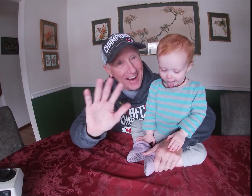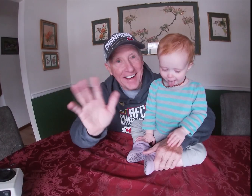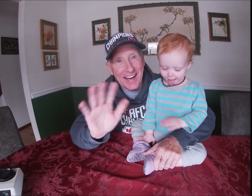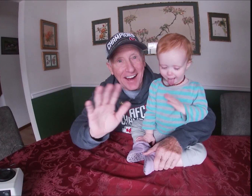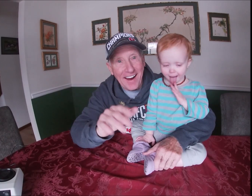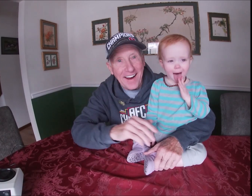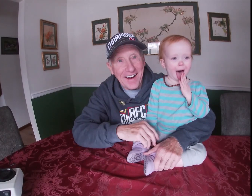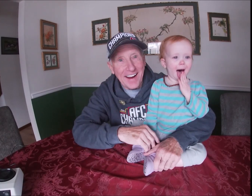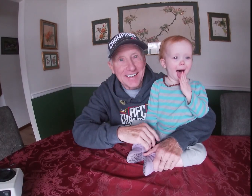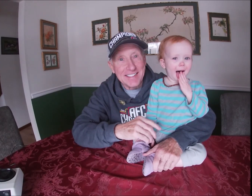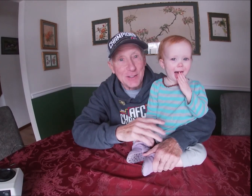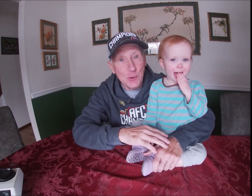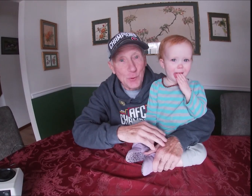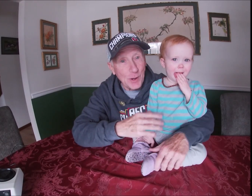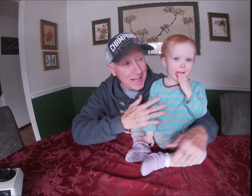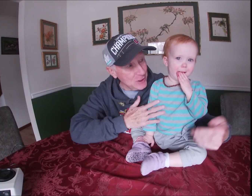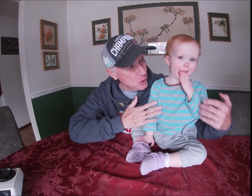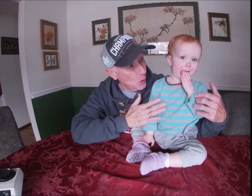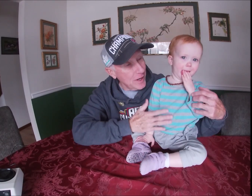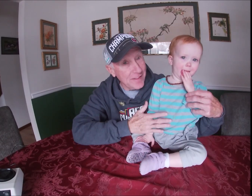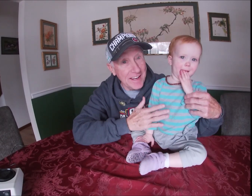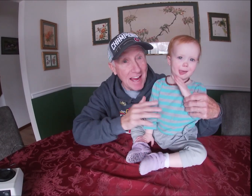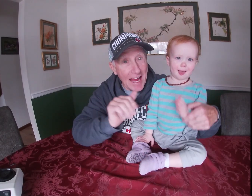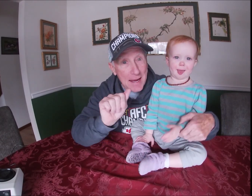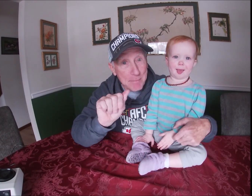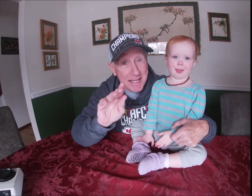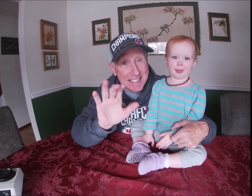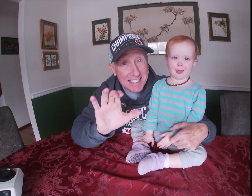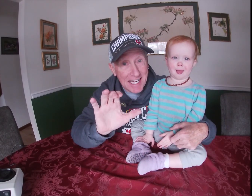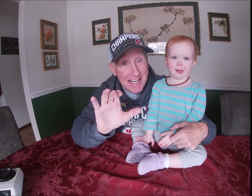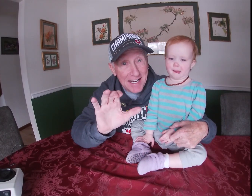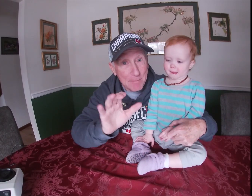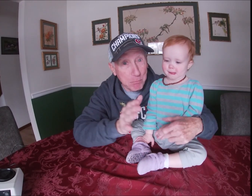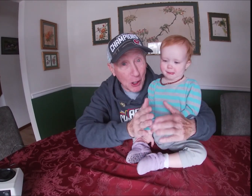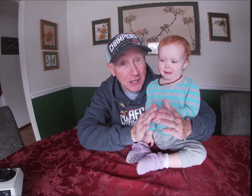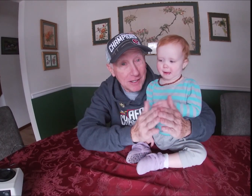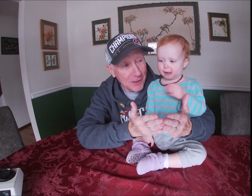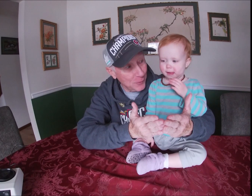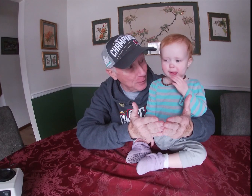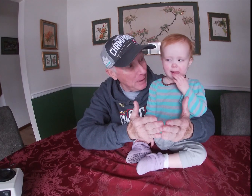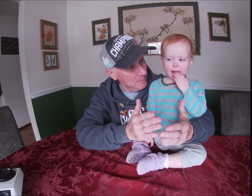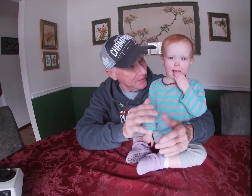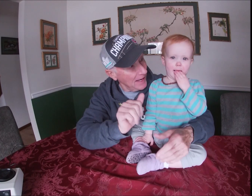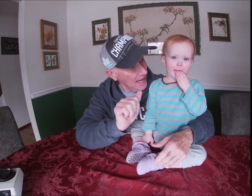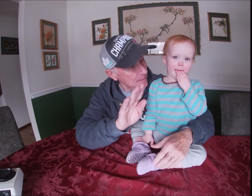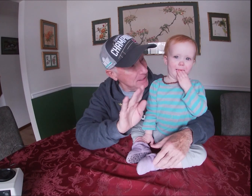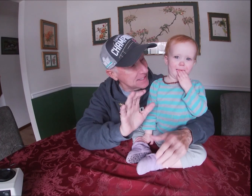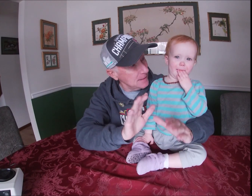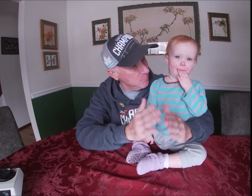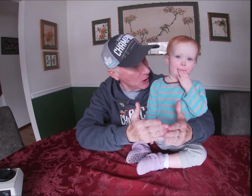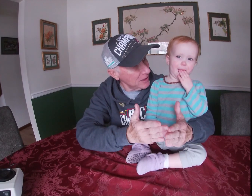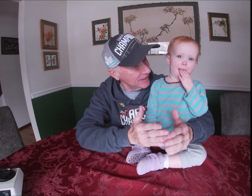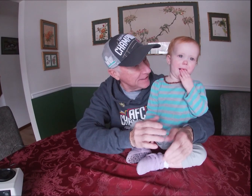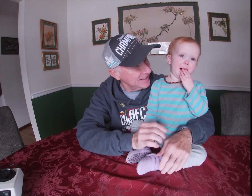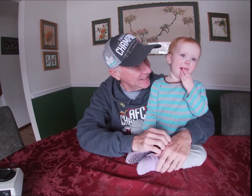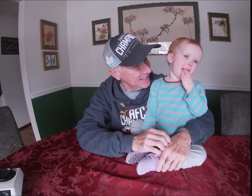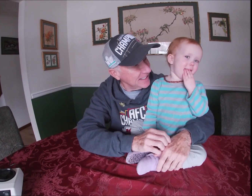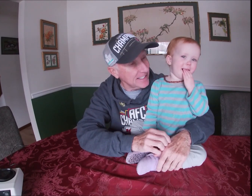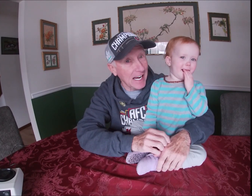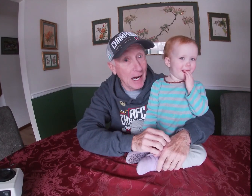Hi. Do you enjoy the ABC book? Remember the ABC book? Now